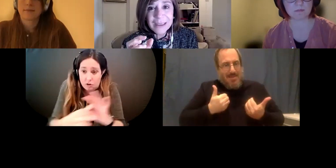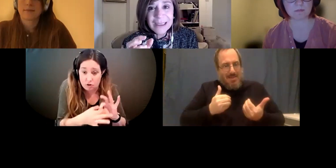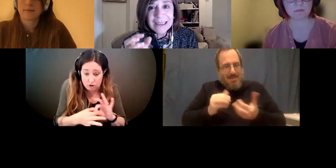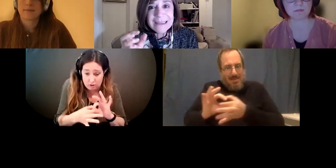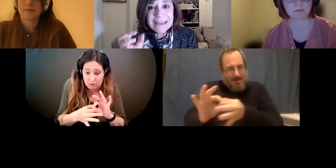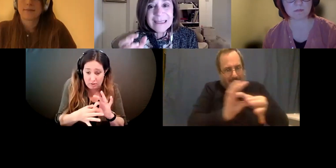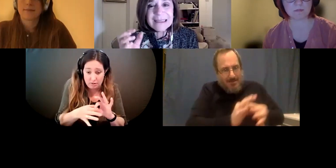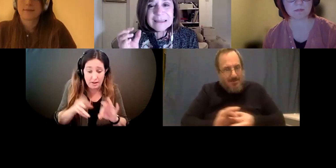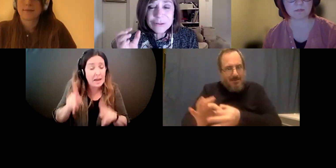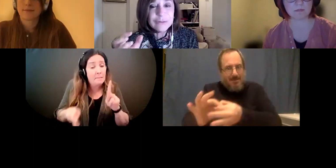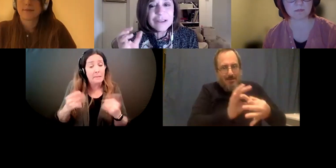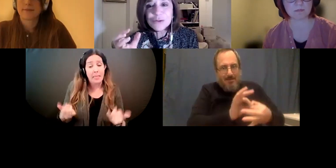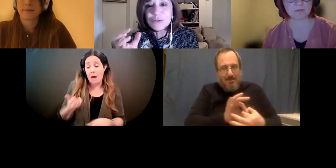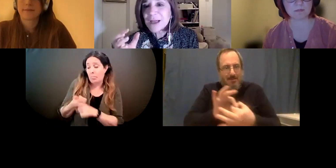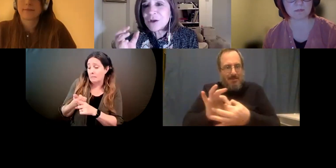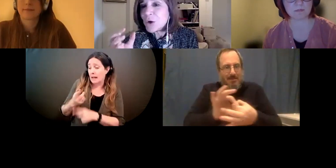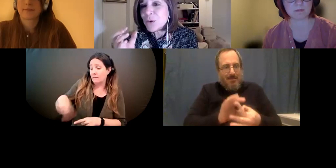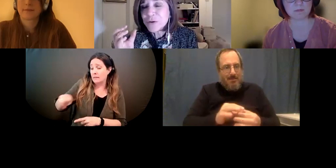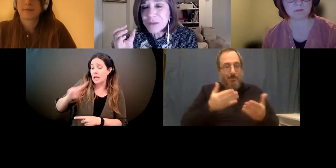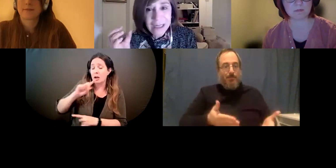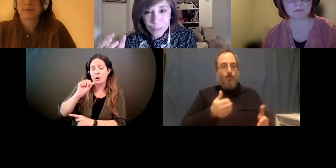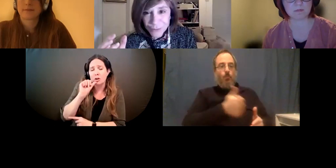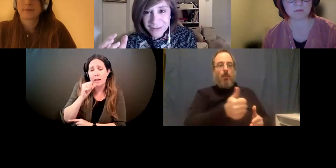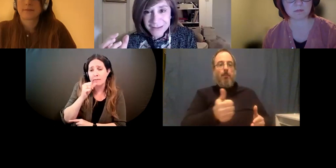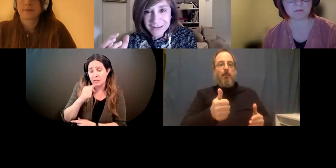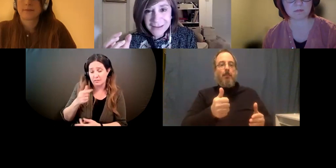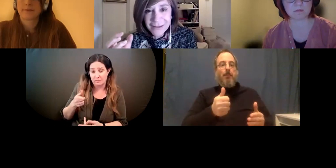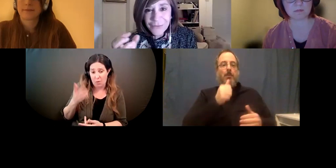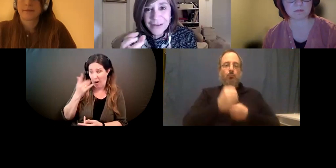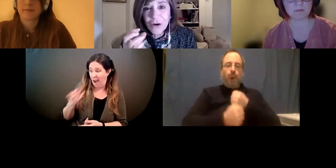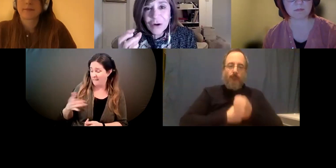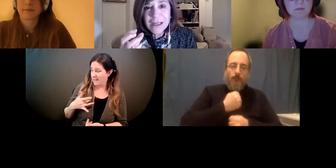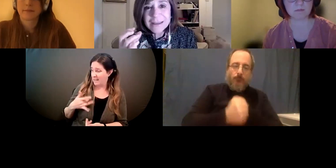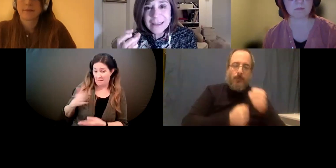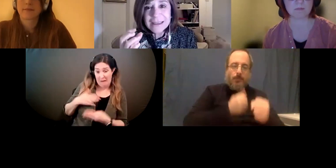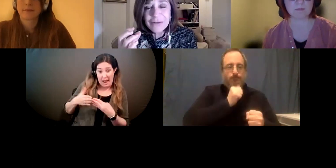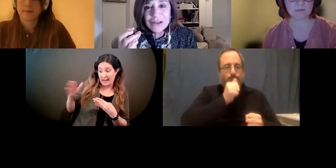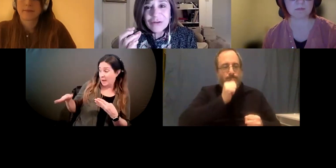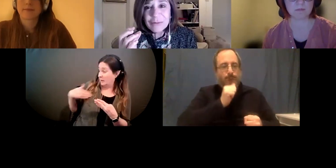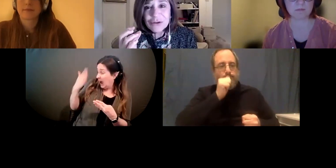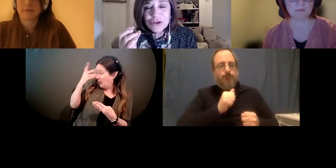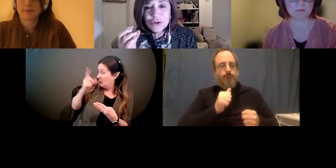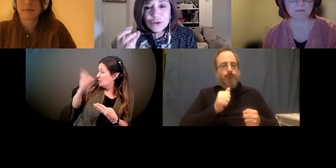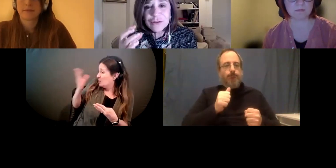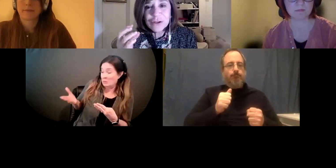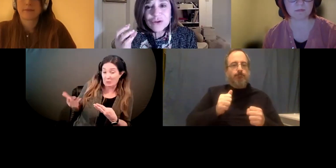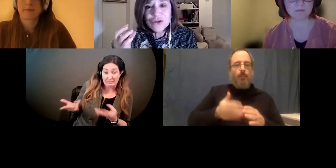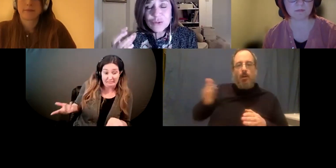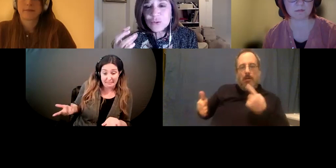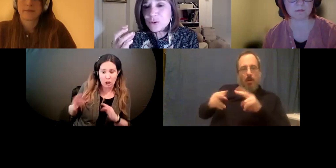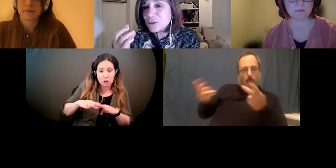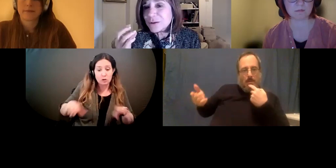from is that they literally do not know their neighbors. They are not getting, children